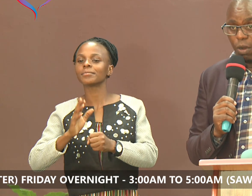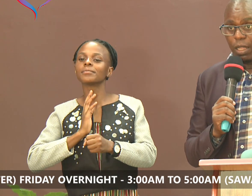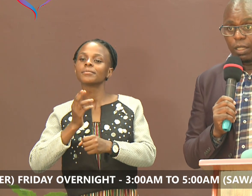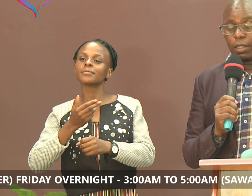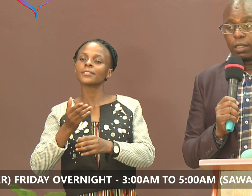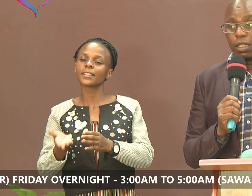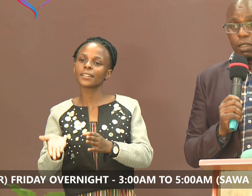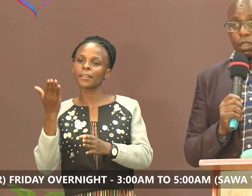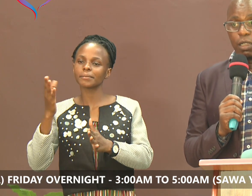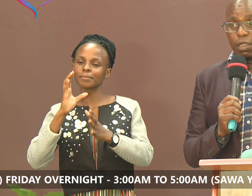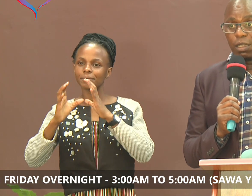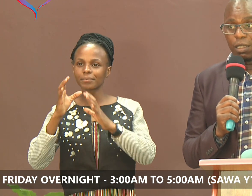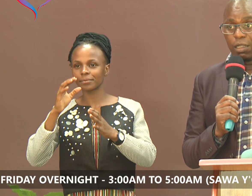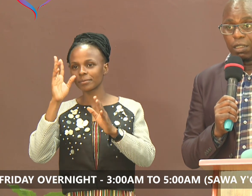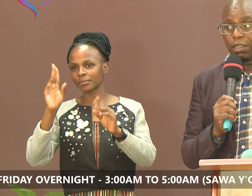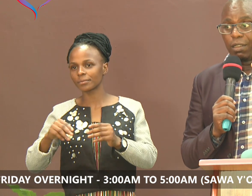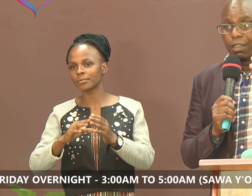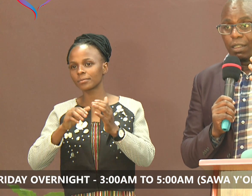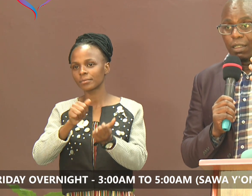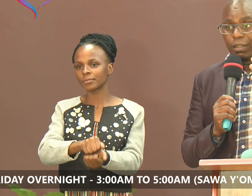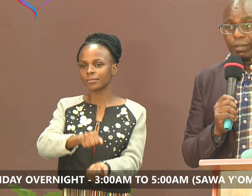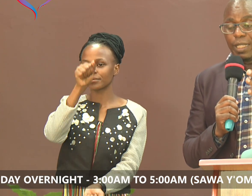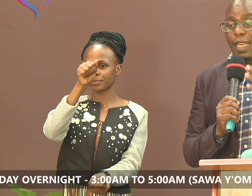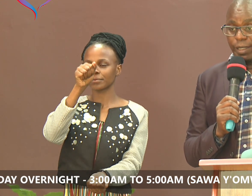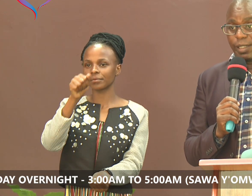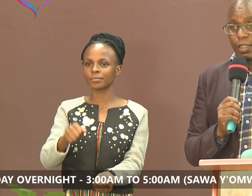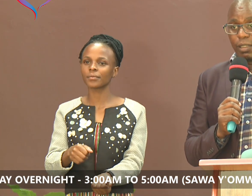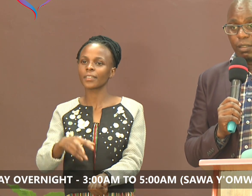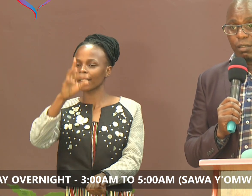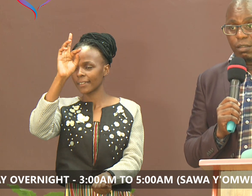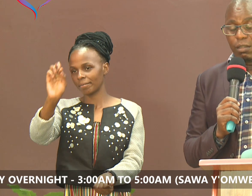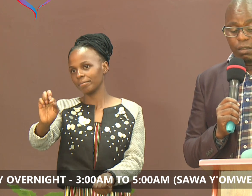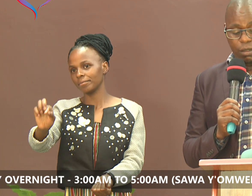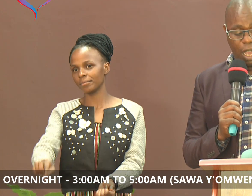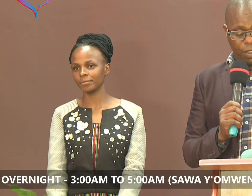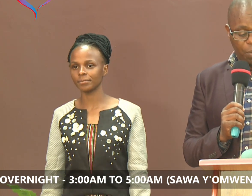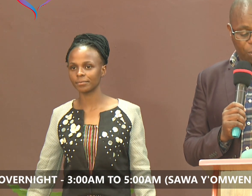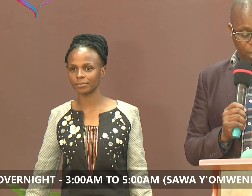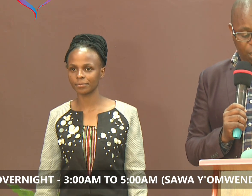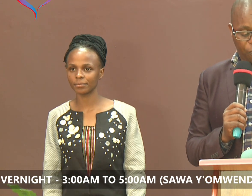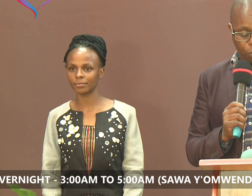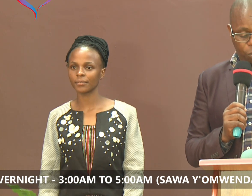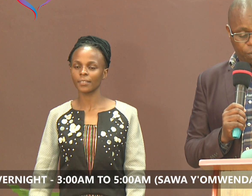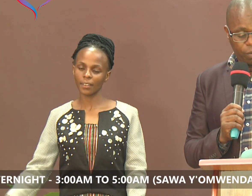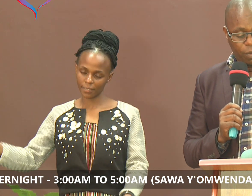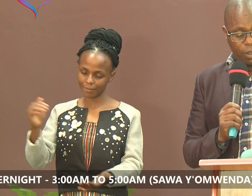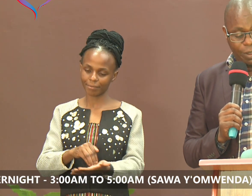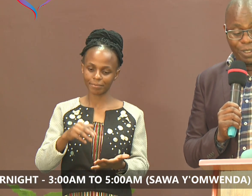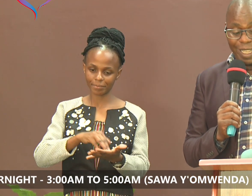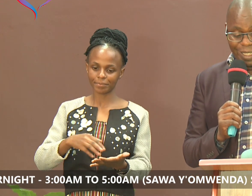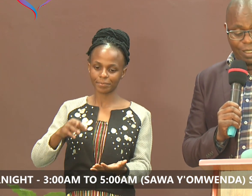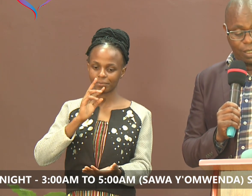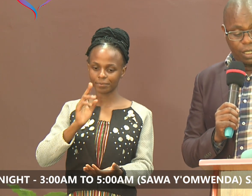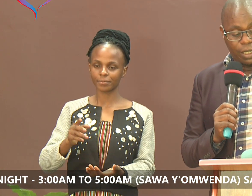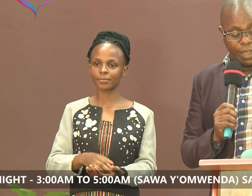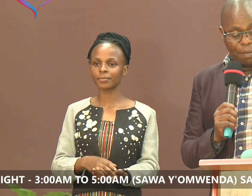standard things in communication. This is not revelation. These are standard things. There are eight. Biri munana. Let me repeat them for you. Kambi kudire.